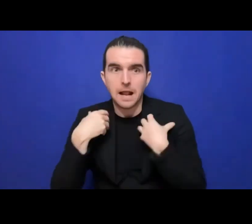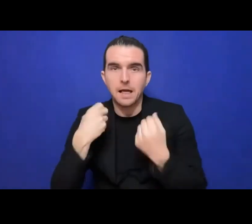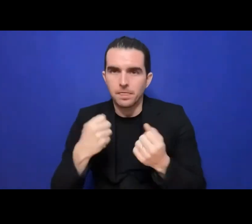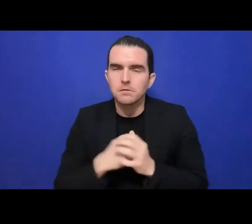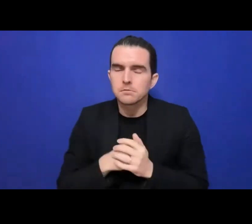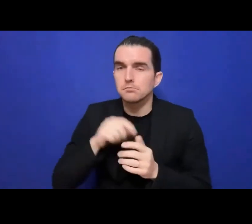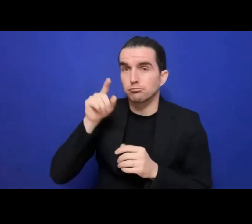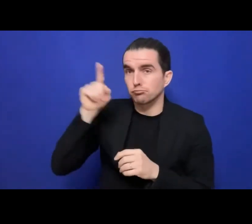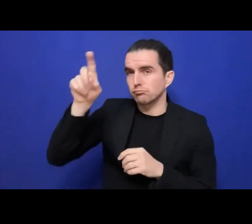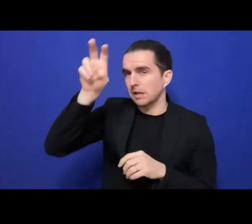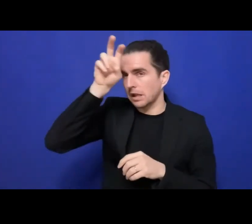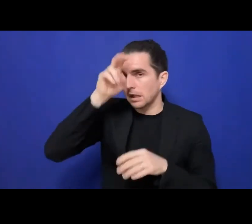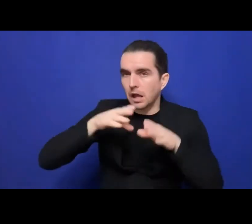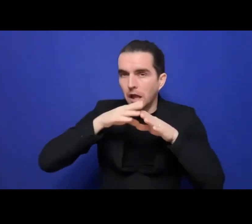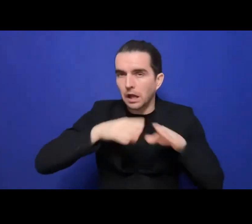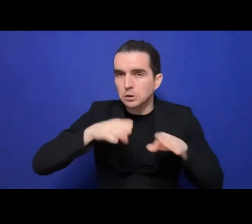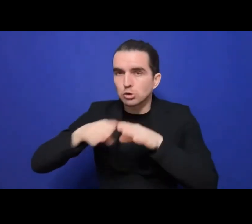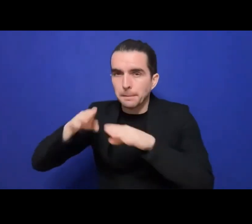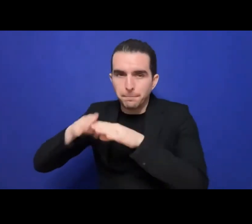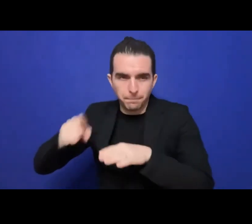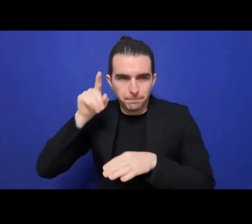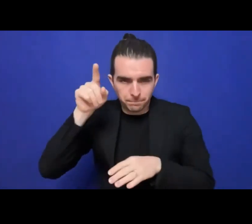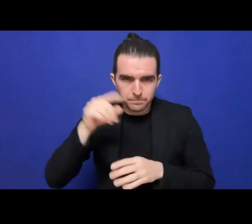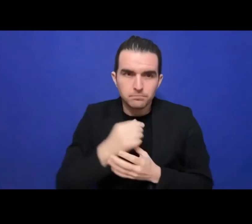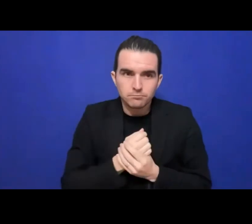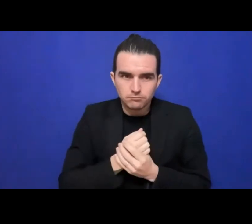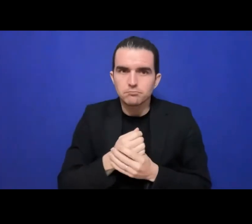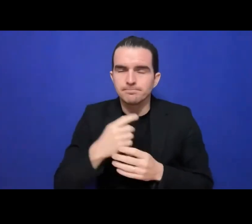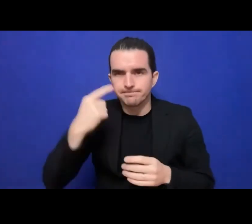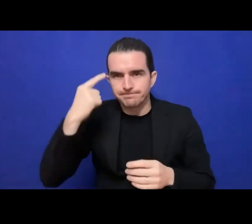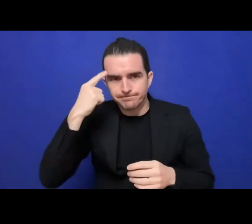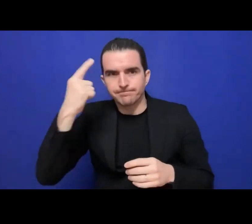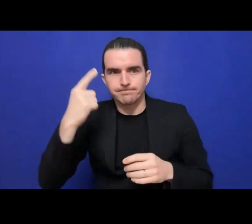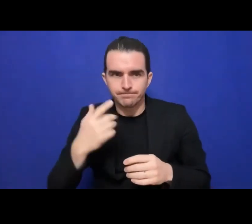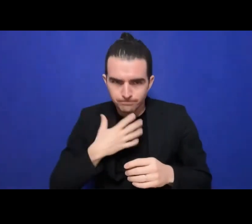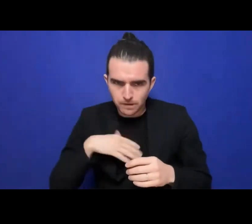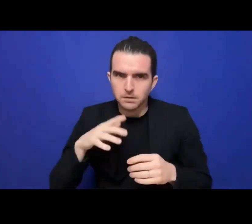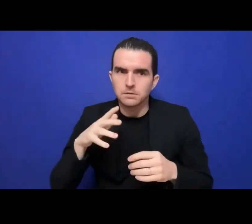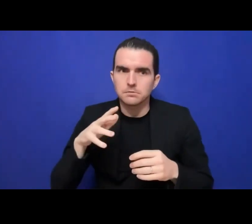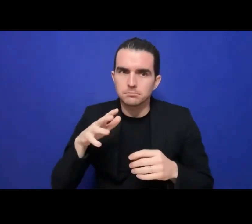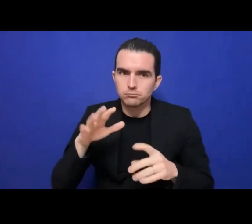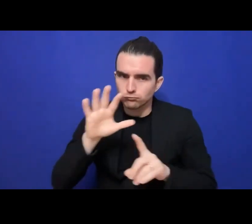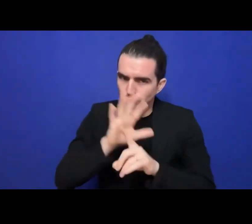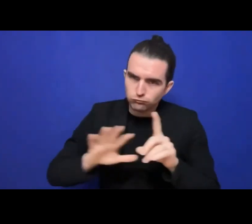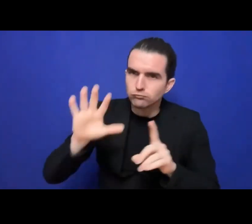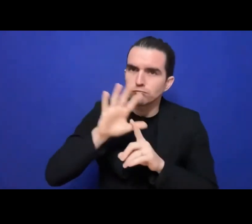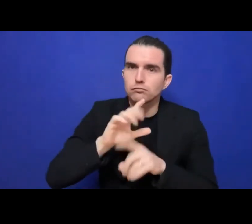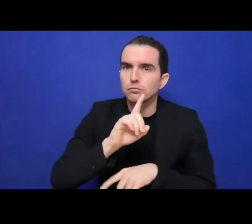100 million health for all people and the elimination of hepatitis B and other